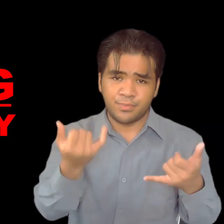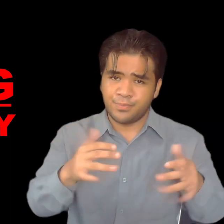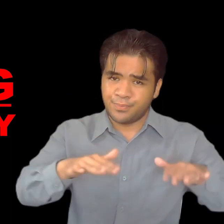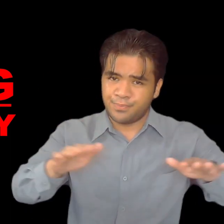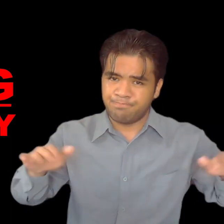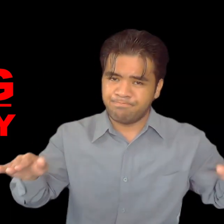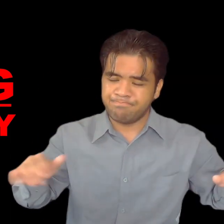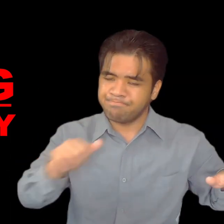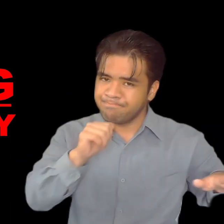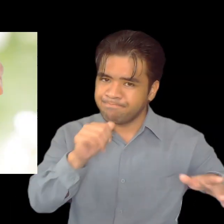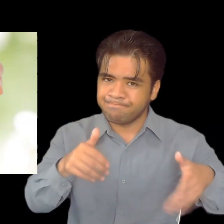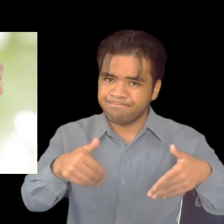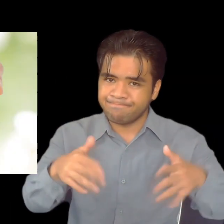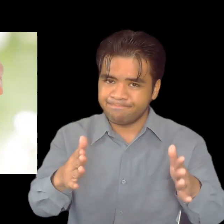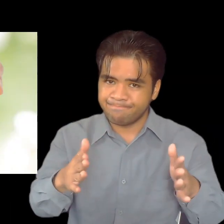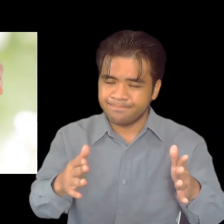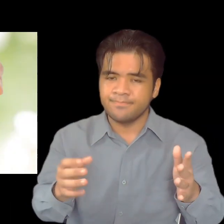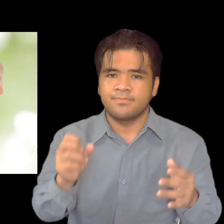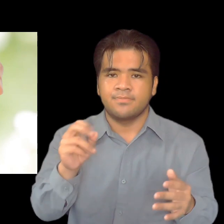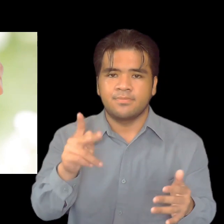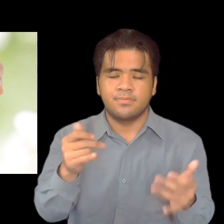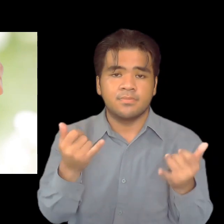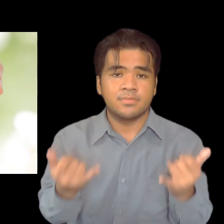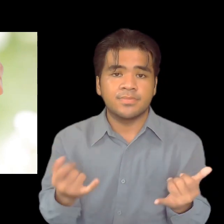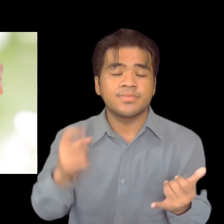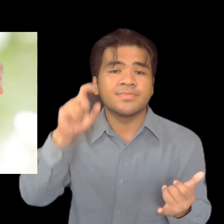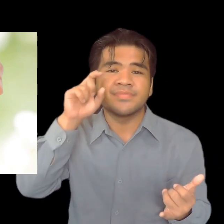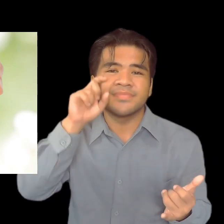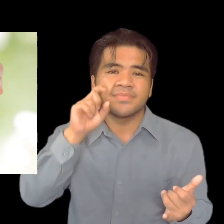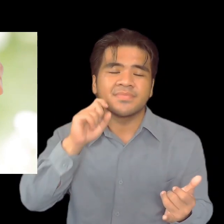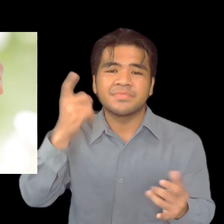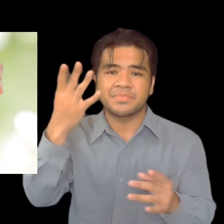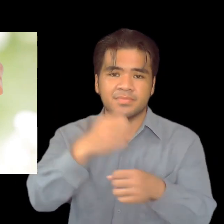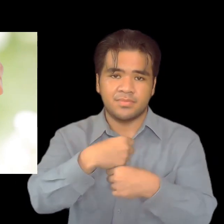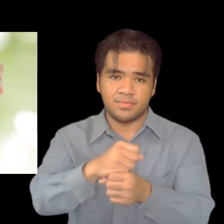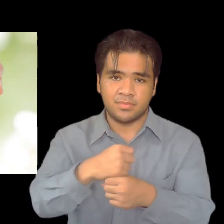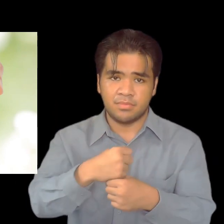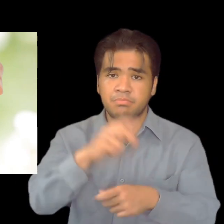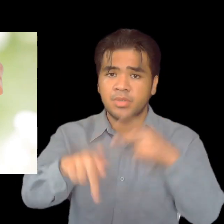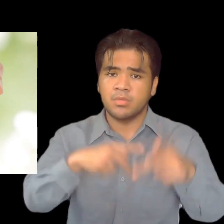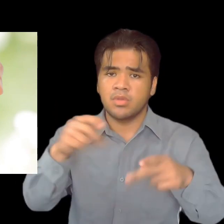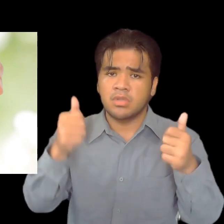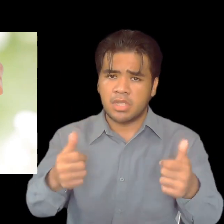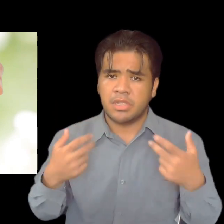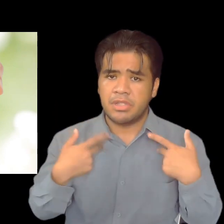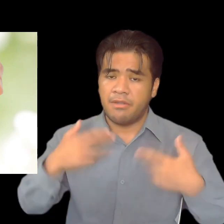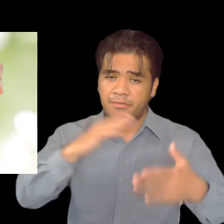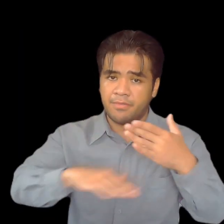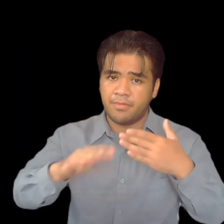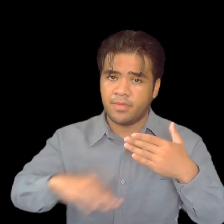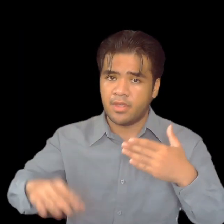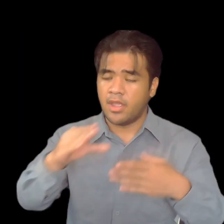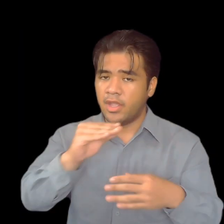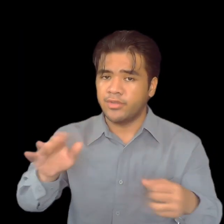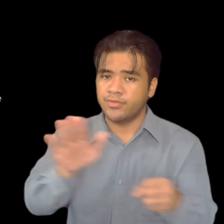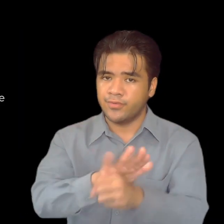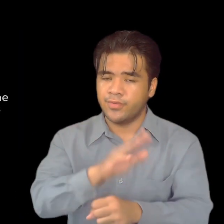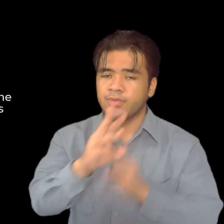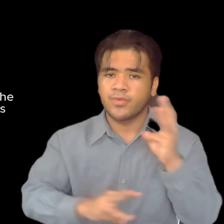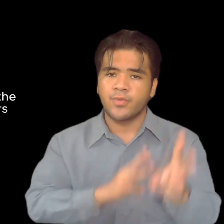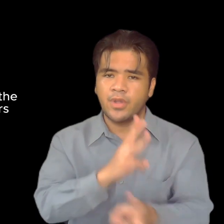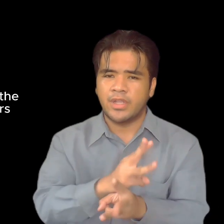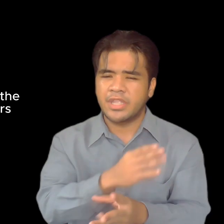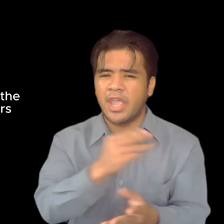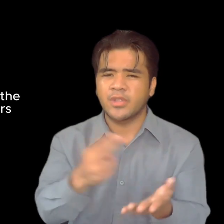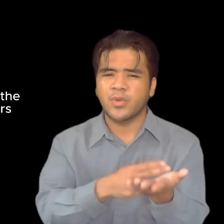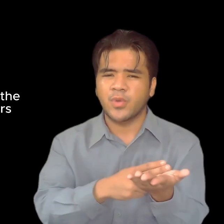is advised. Sex was designed by God so that people can reproduce and fill the world. It is sacred and